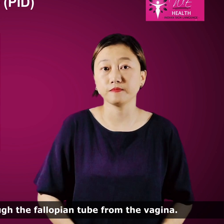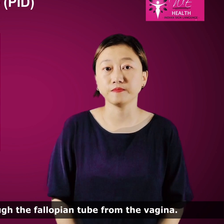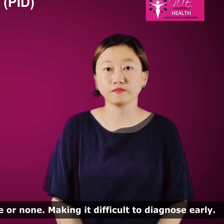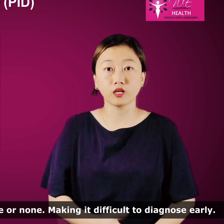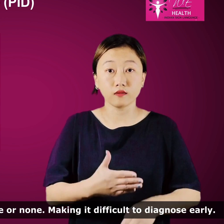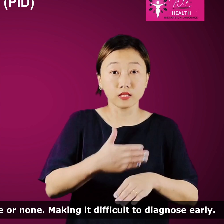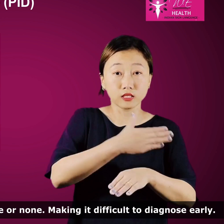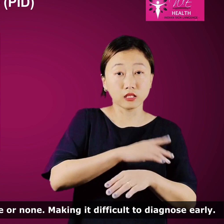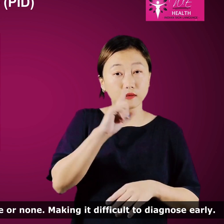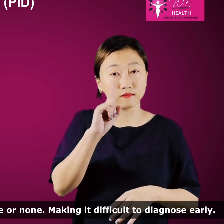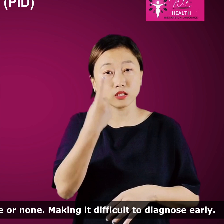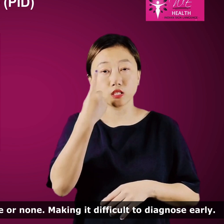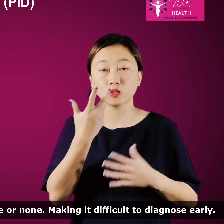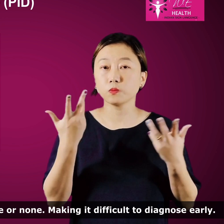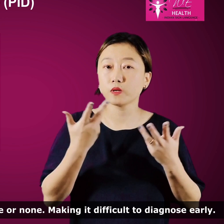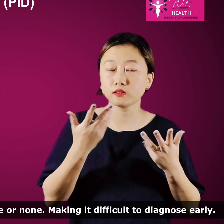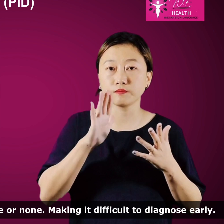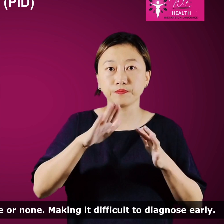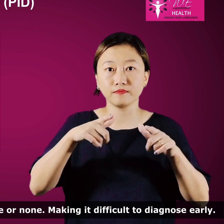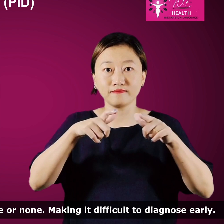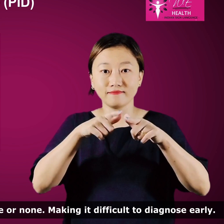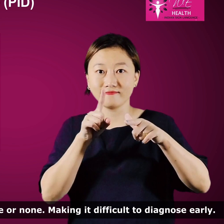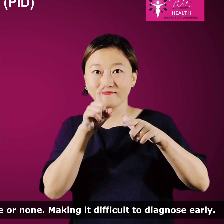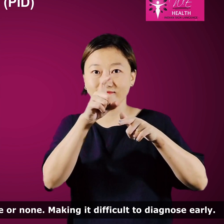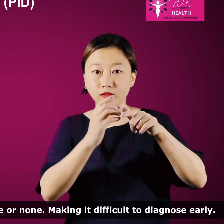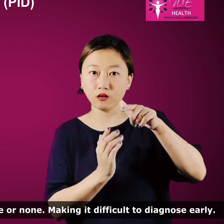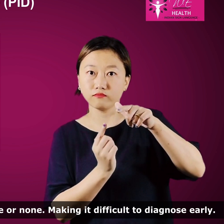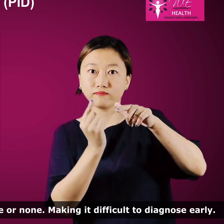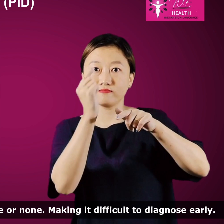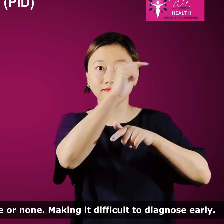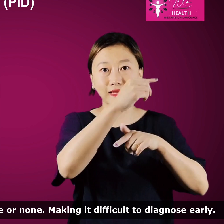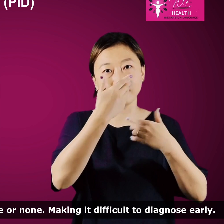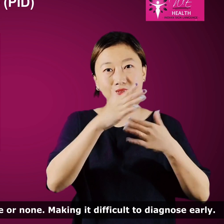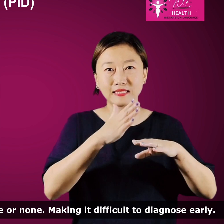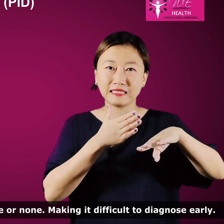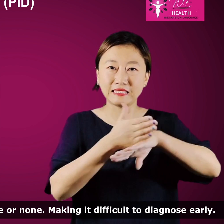The symptoms may be little or none. Making it difficult to diagnose early.